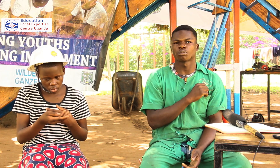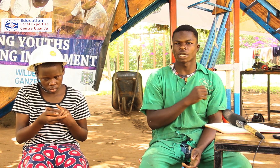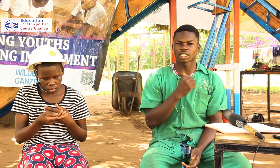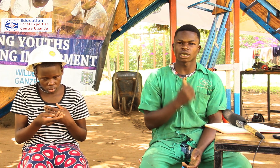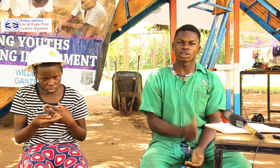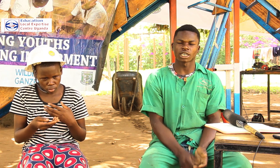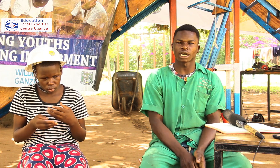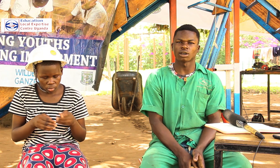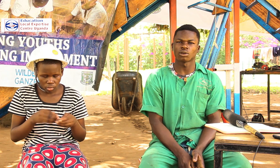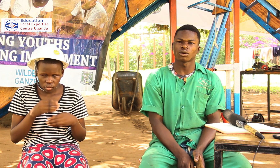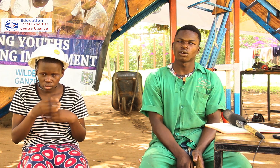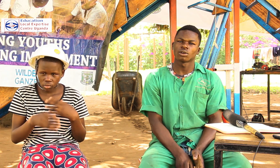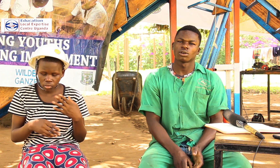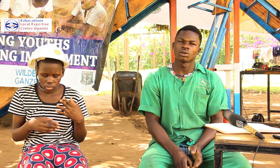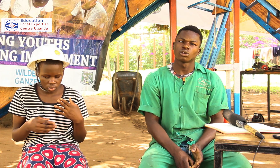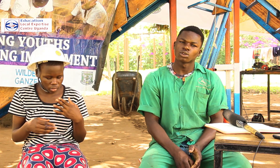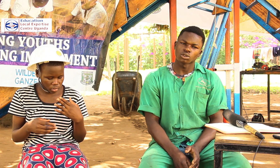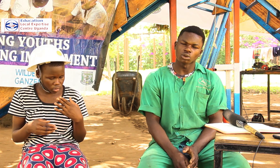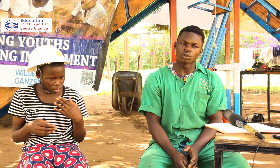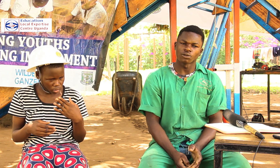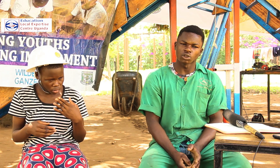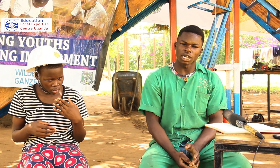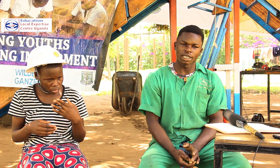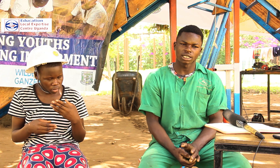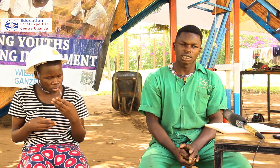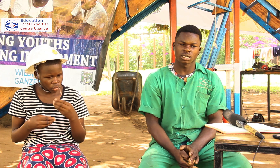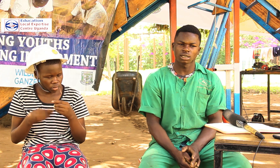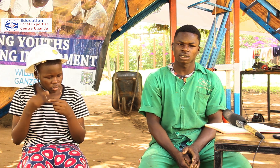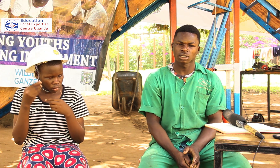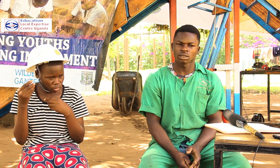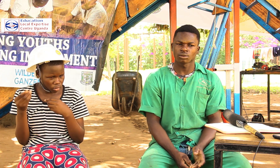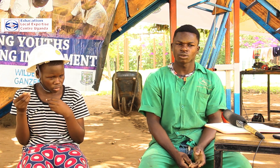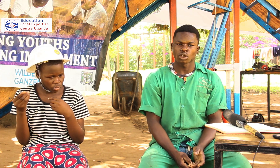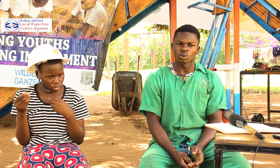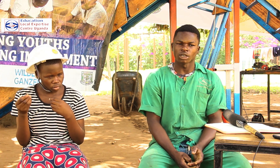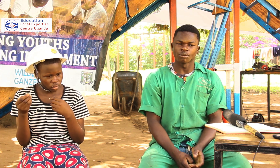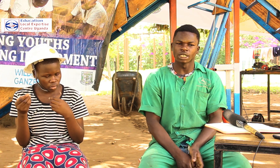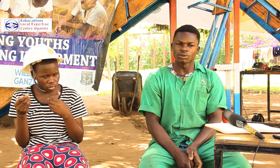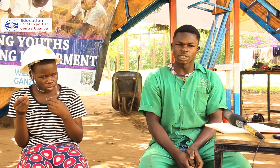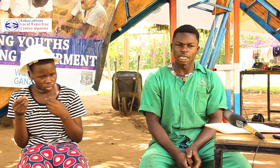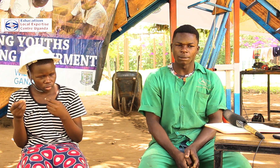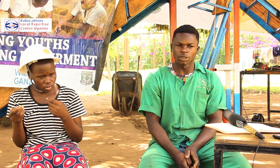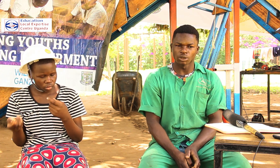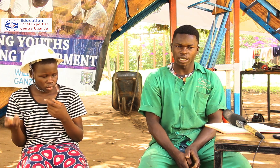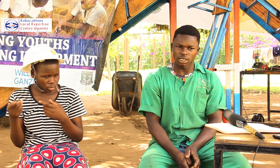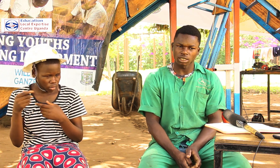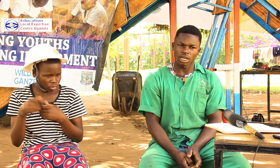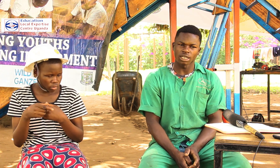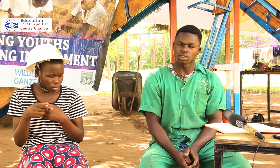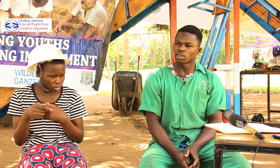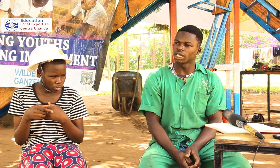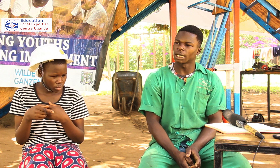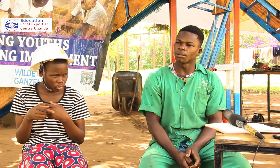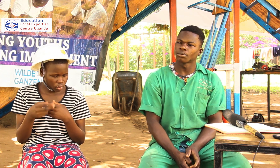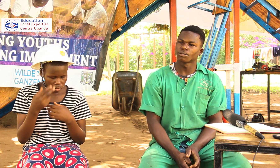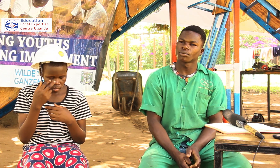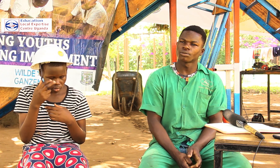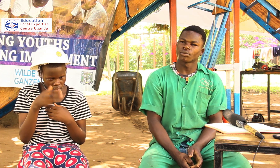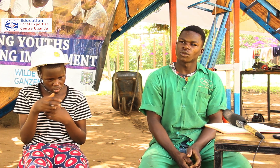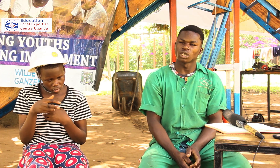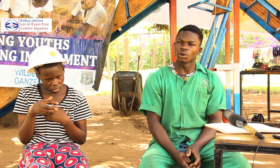for practical now. So for that, we have been with them. The way I saw